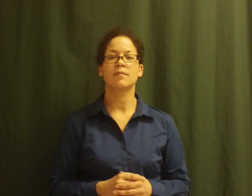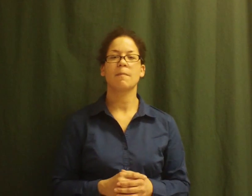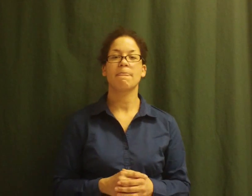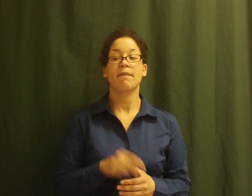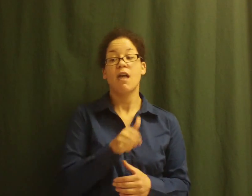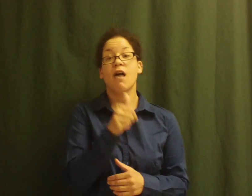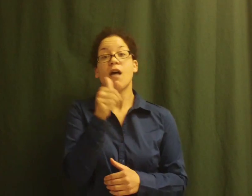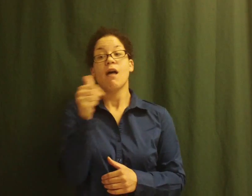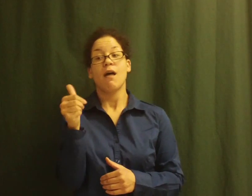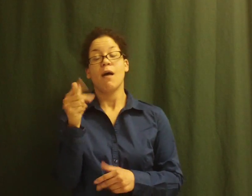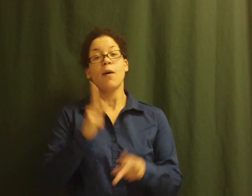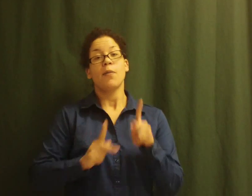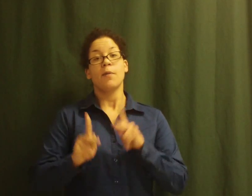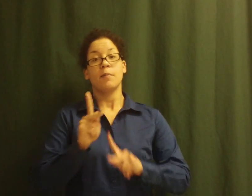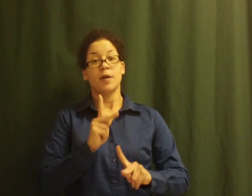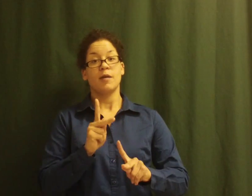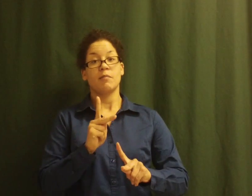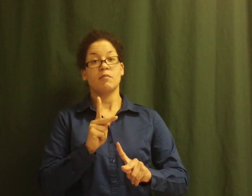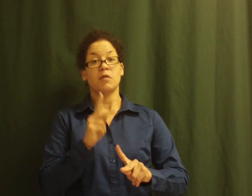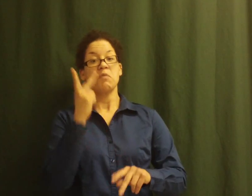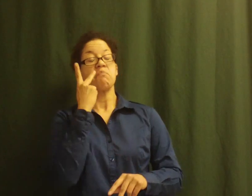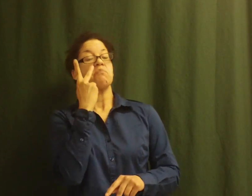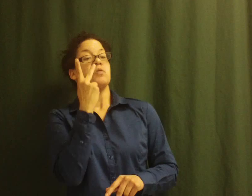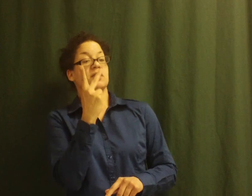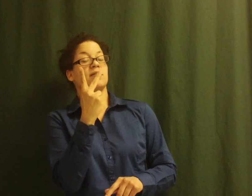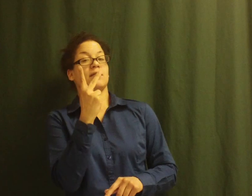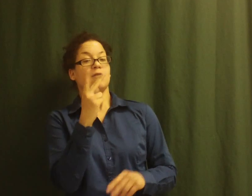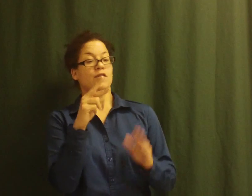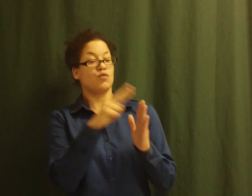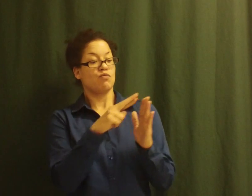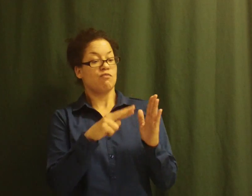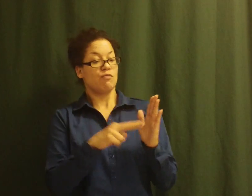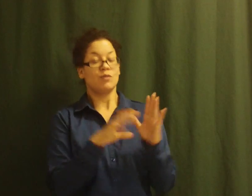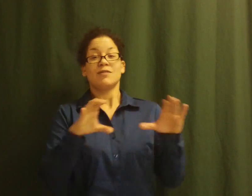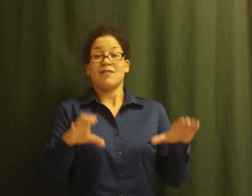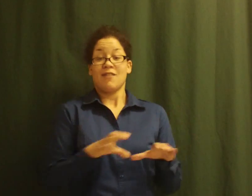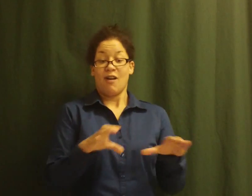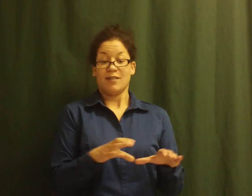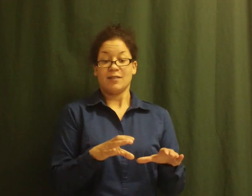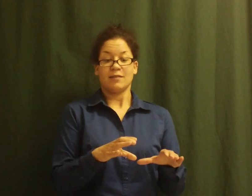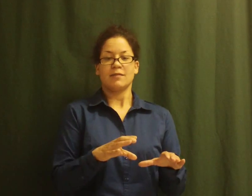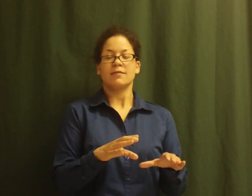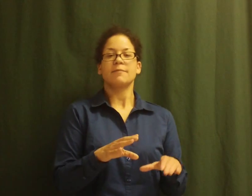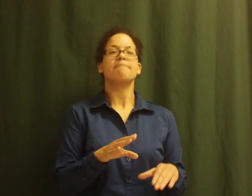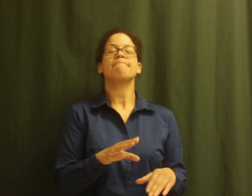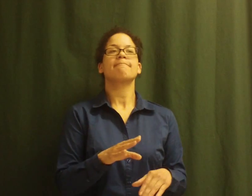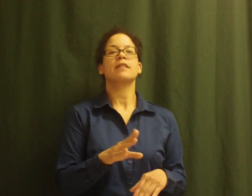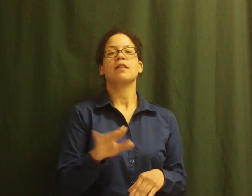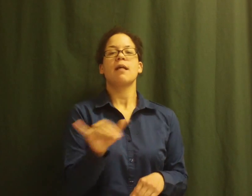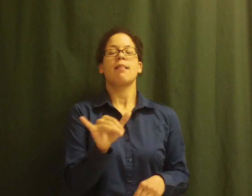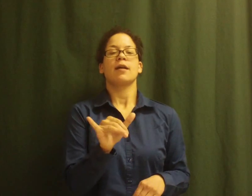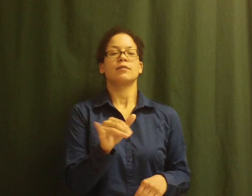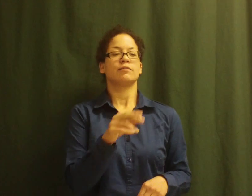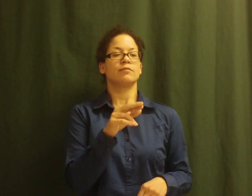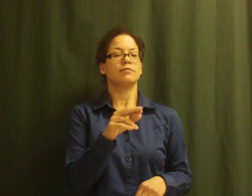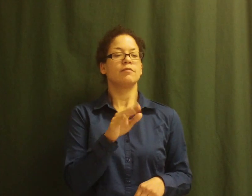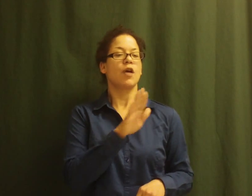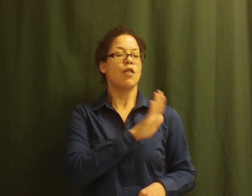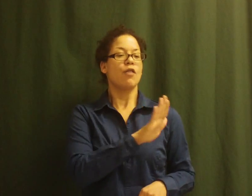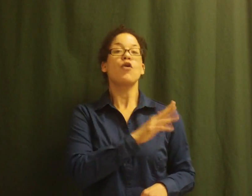Others see ethics in terms of their religion or the golden rule. Treat others as you